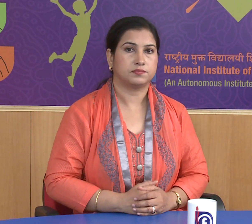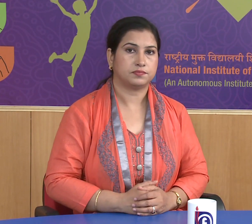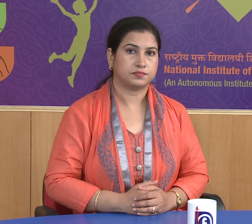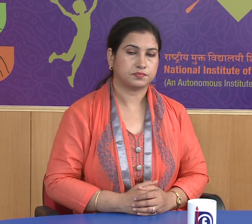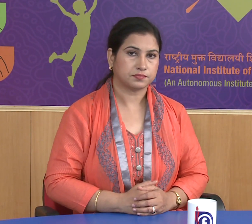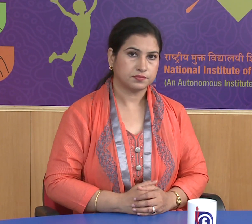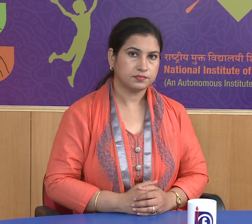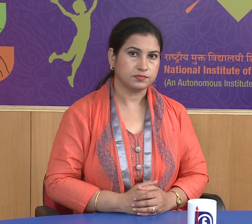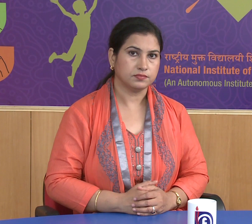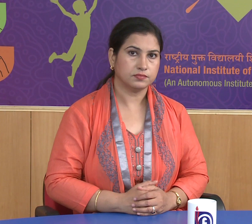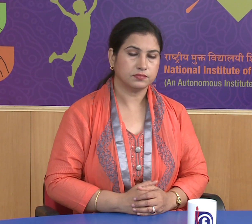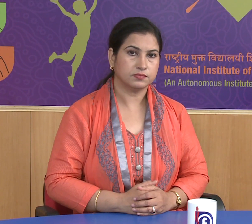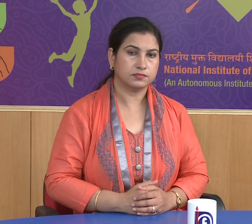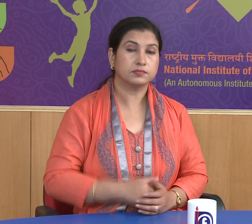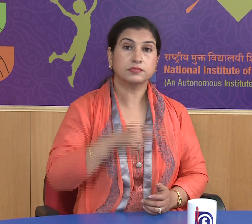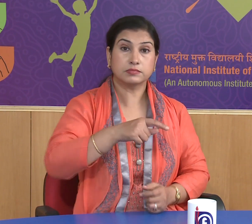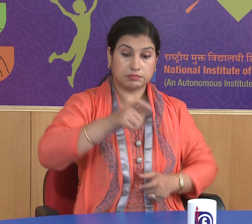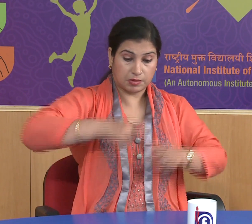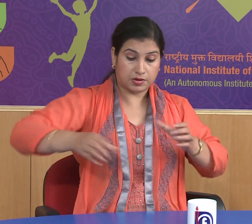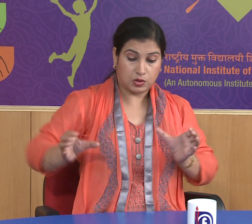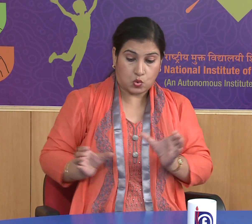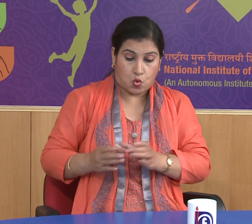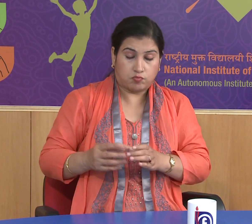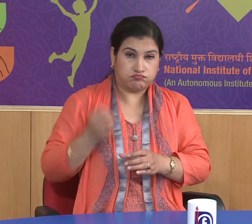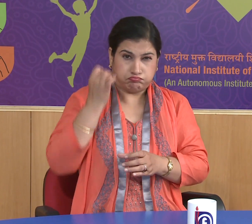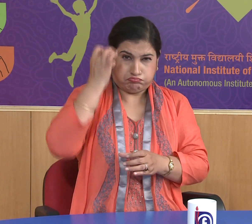Most of the members of insurgent groups